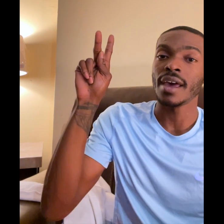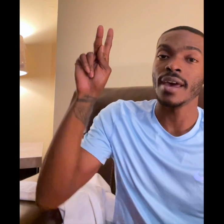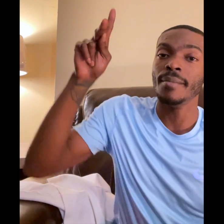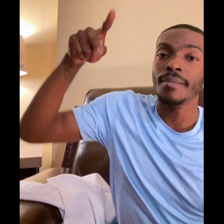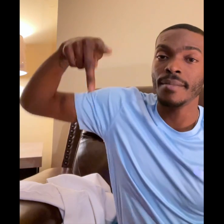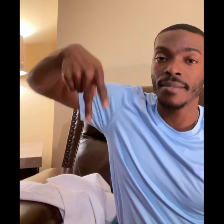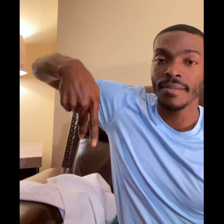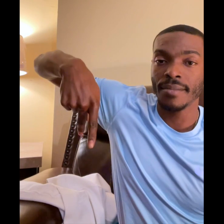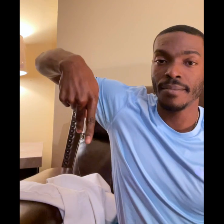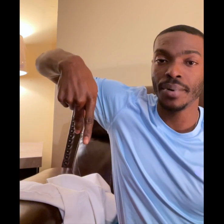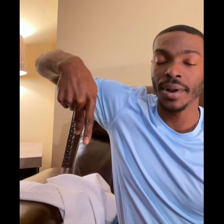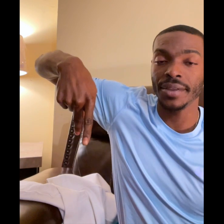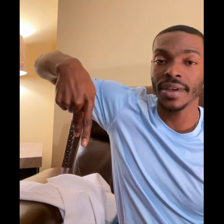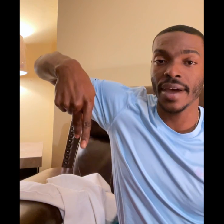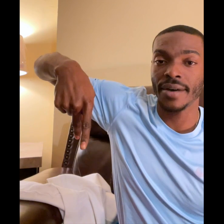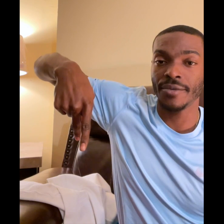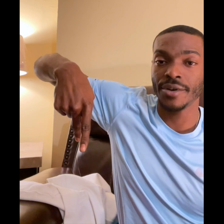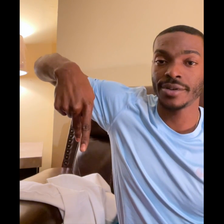and put it downwards.